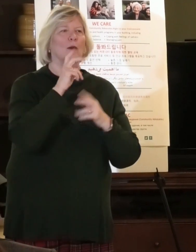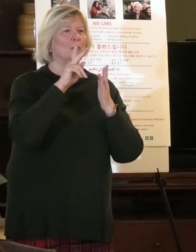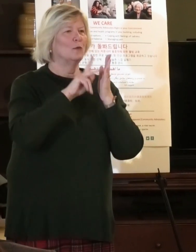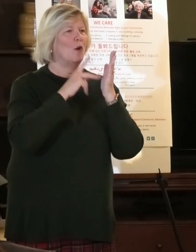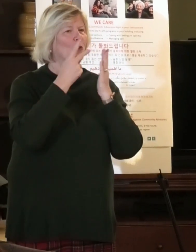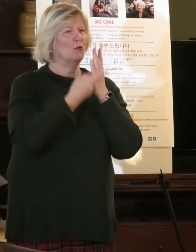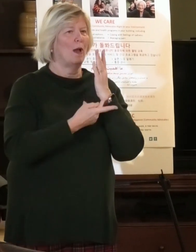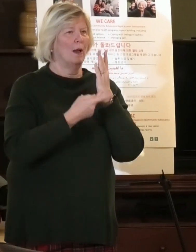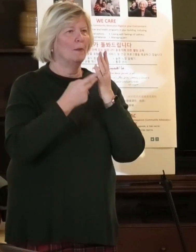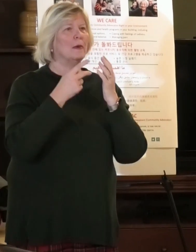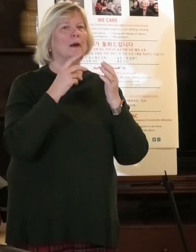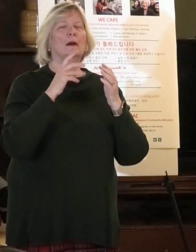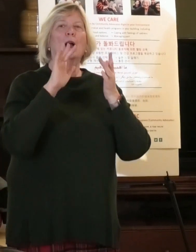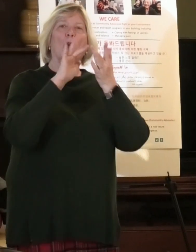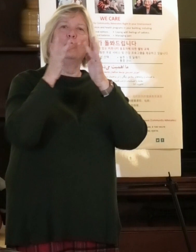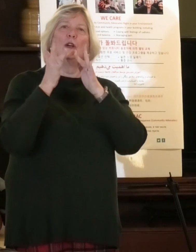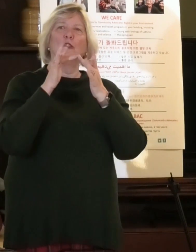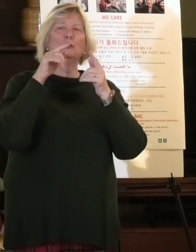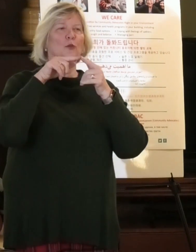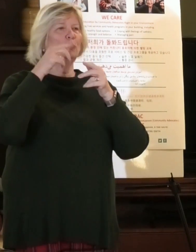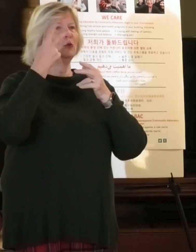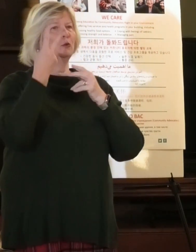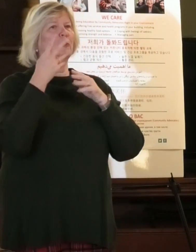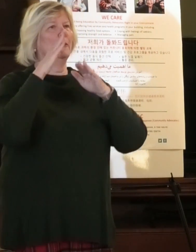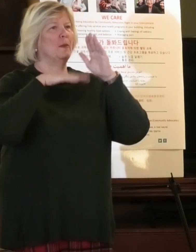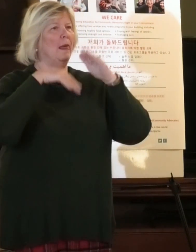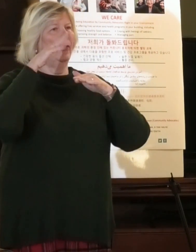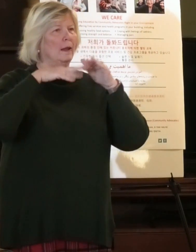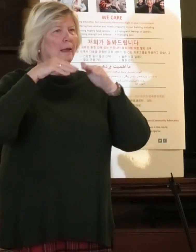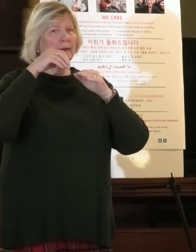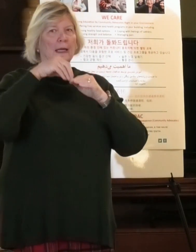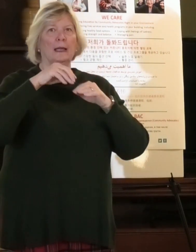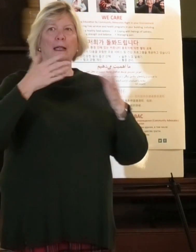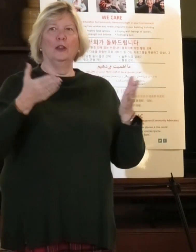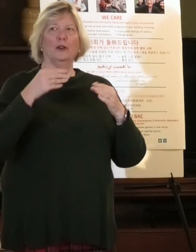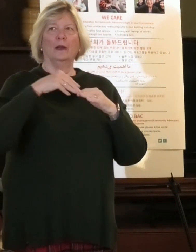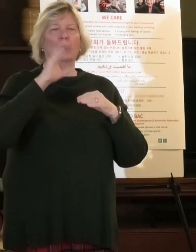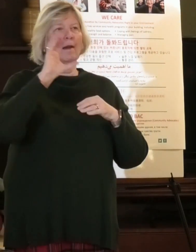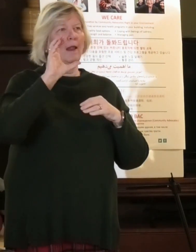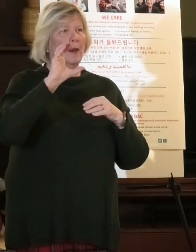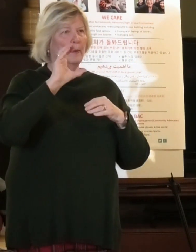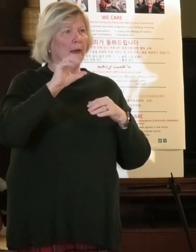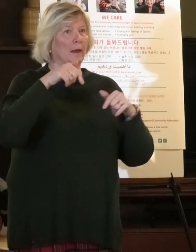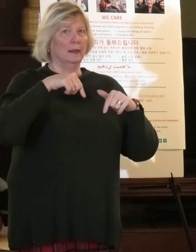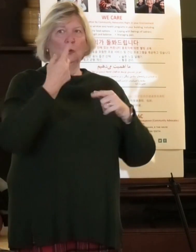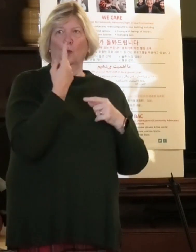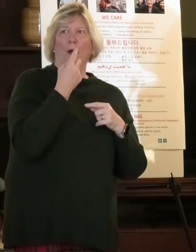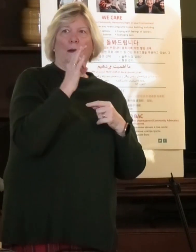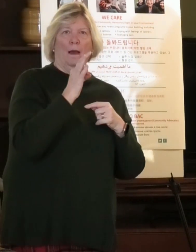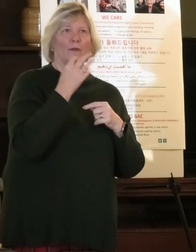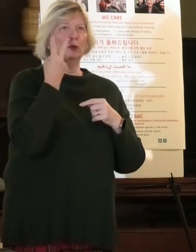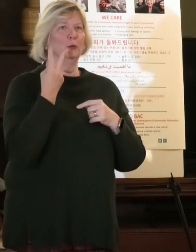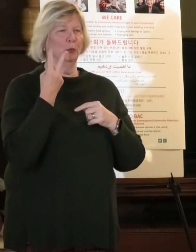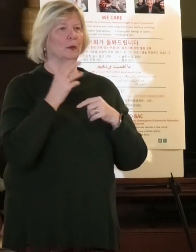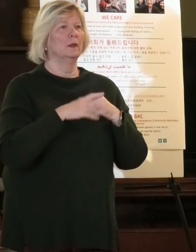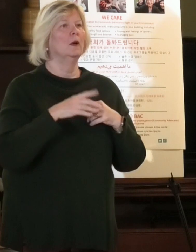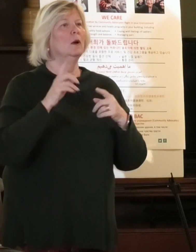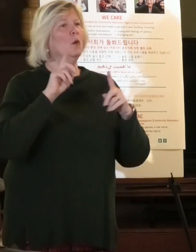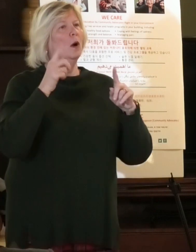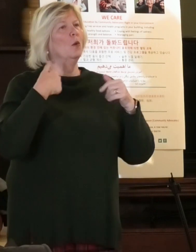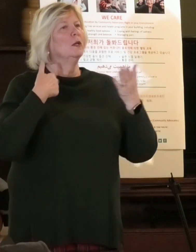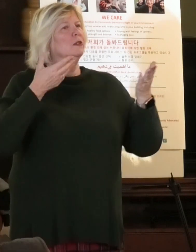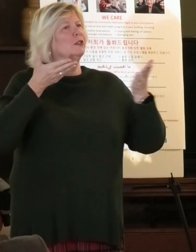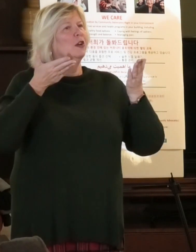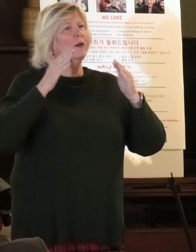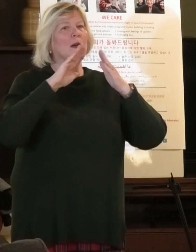to 2 buildings here in Columbia, this being one of them, where we are bringing services to the